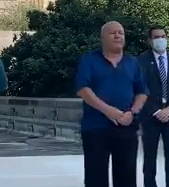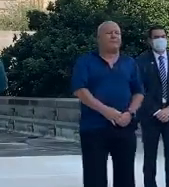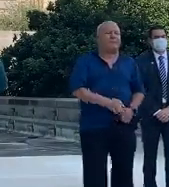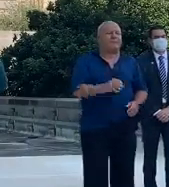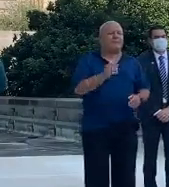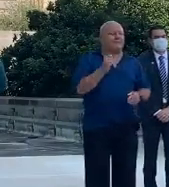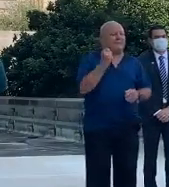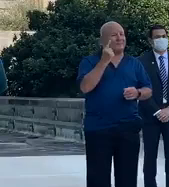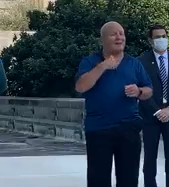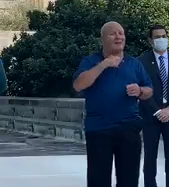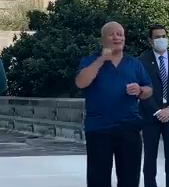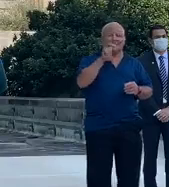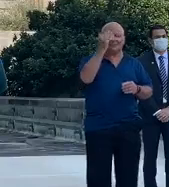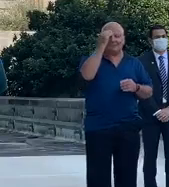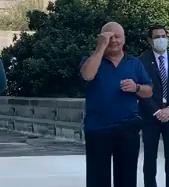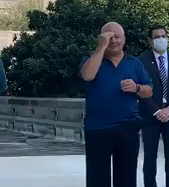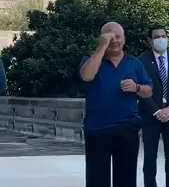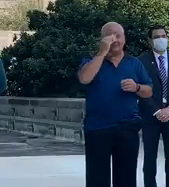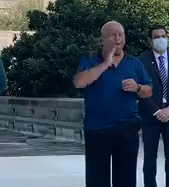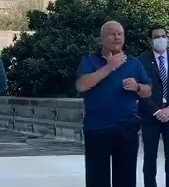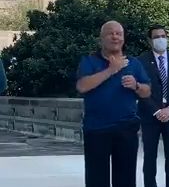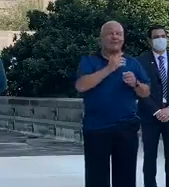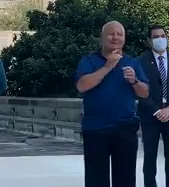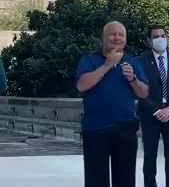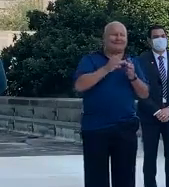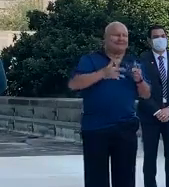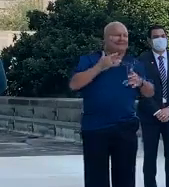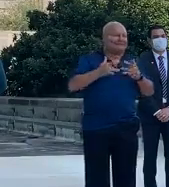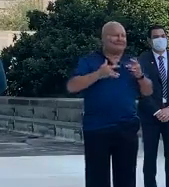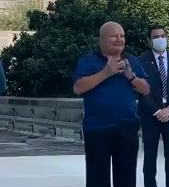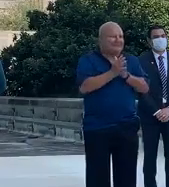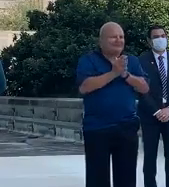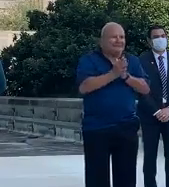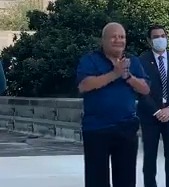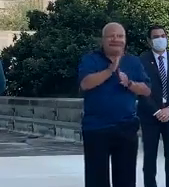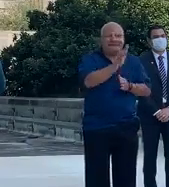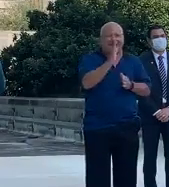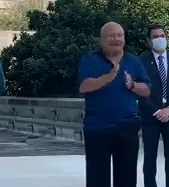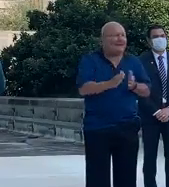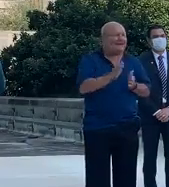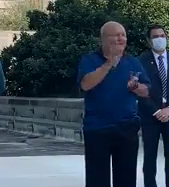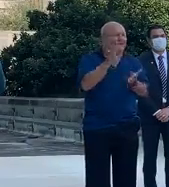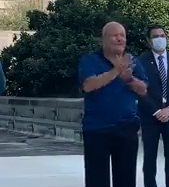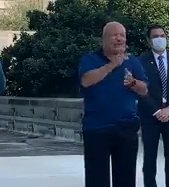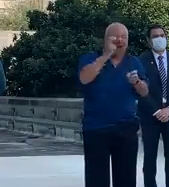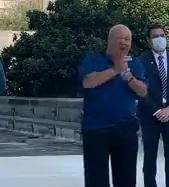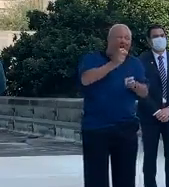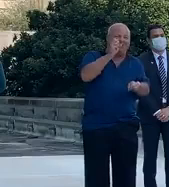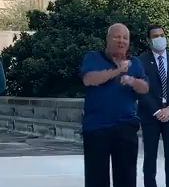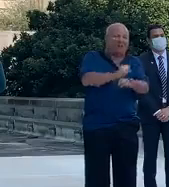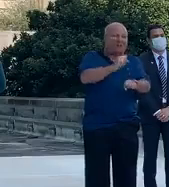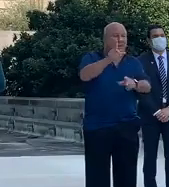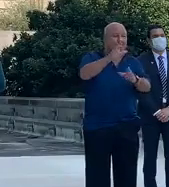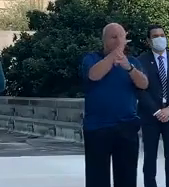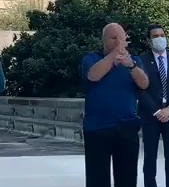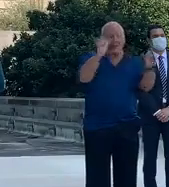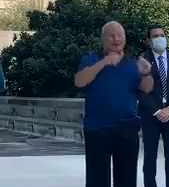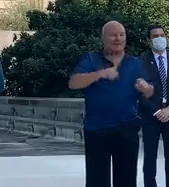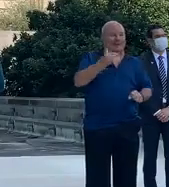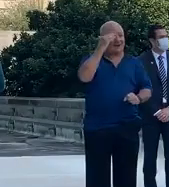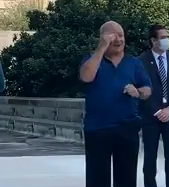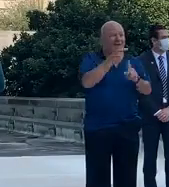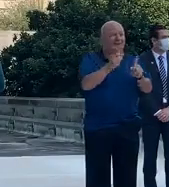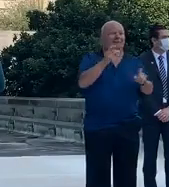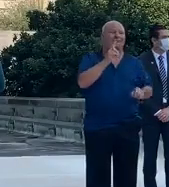to acknowledge our feisty and never ending, the hardest working president I know of